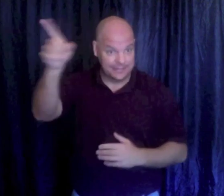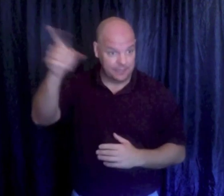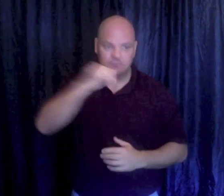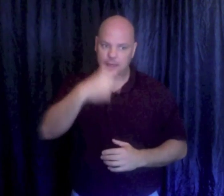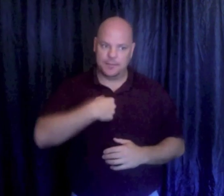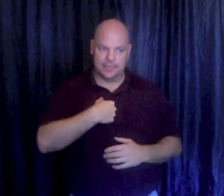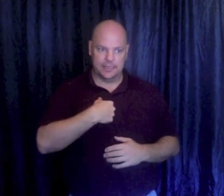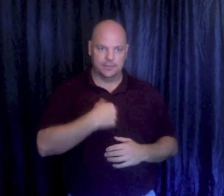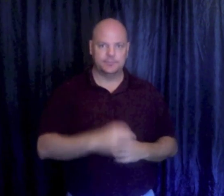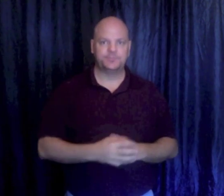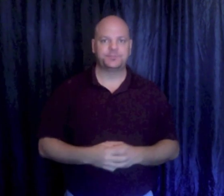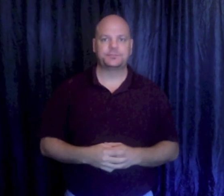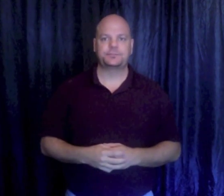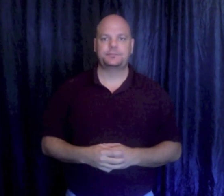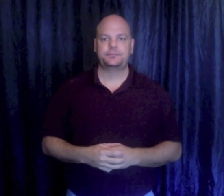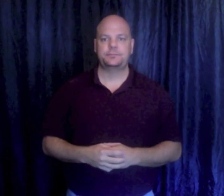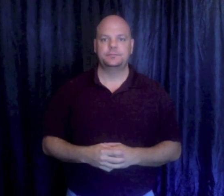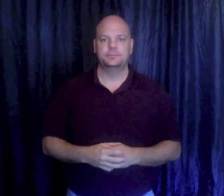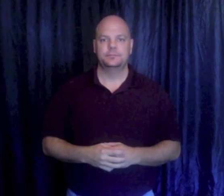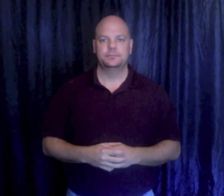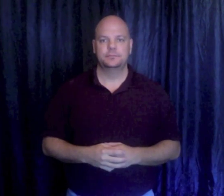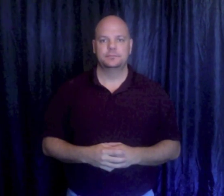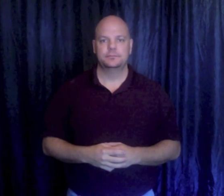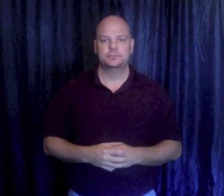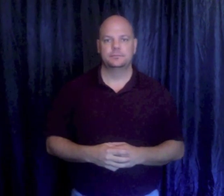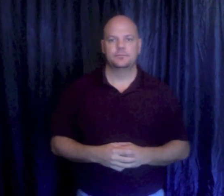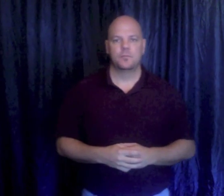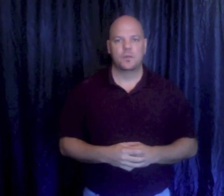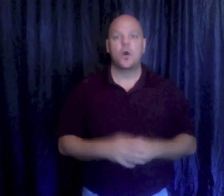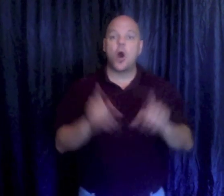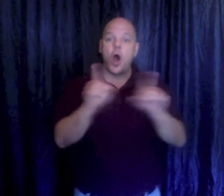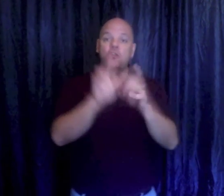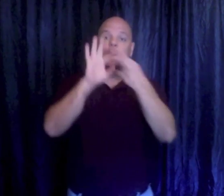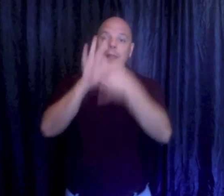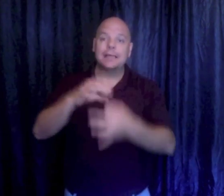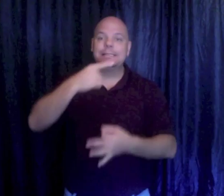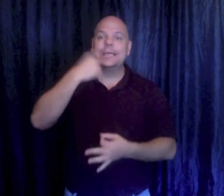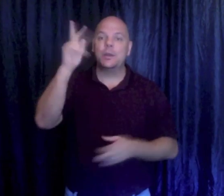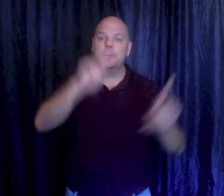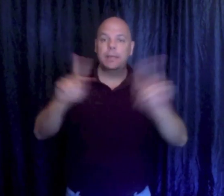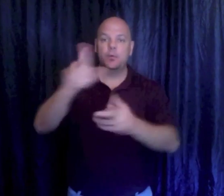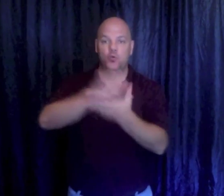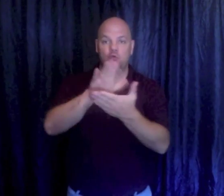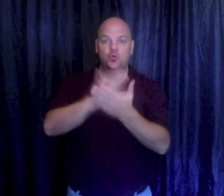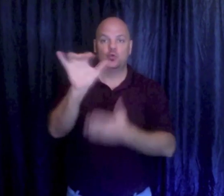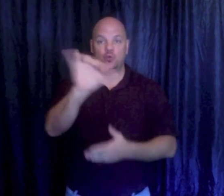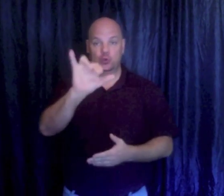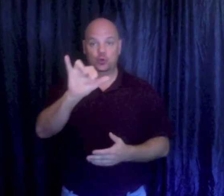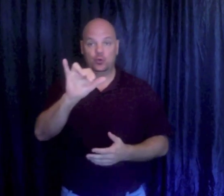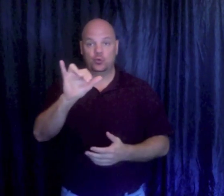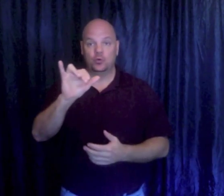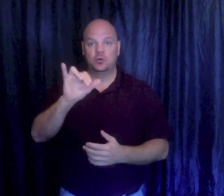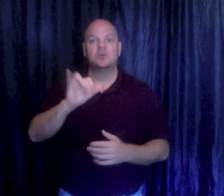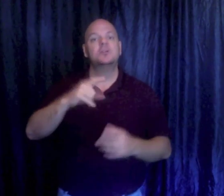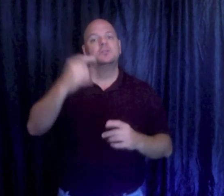But this works for the hearing people at the school as well. So let's say you are in the faculty room and